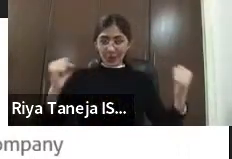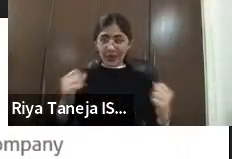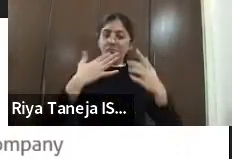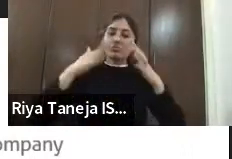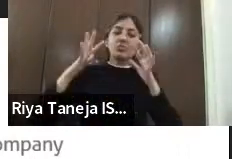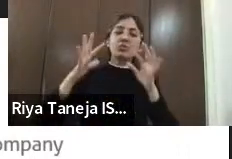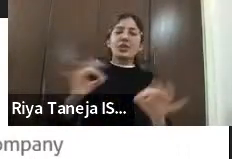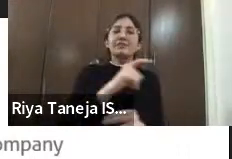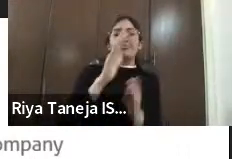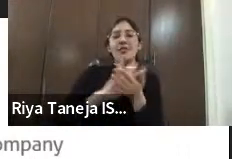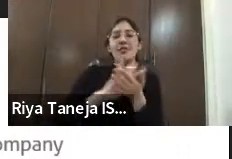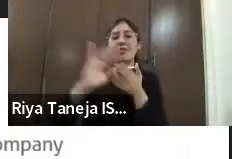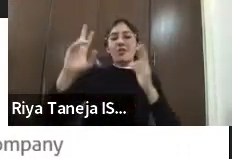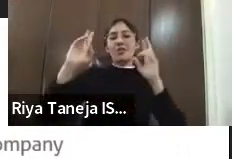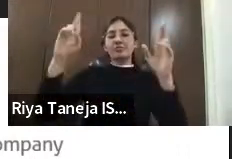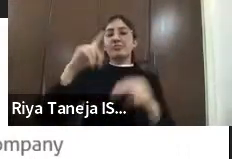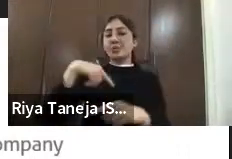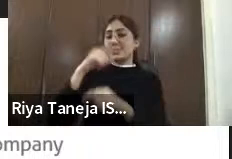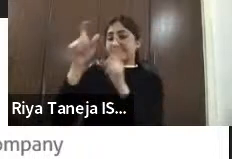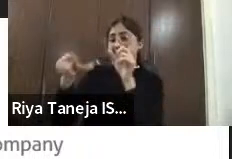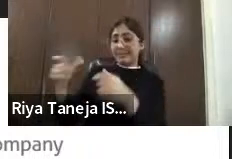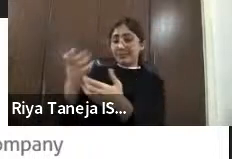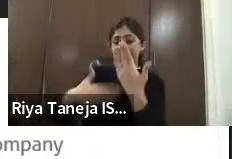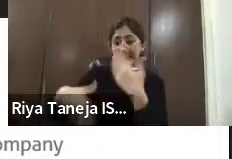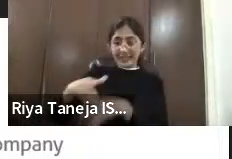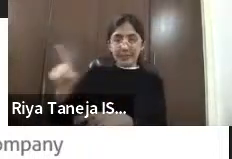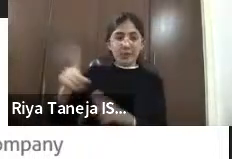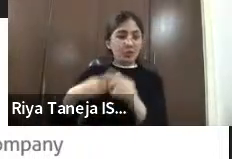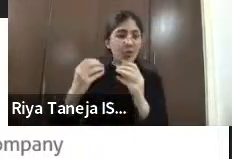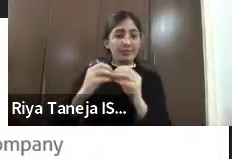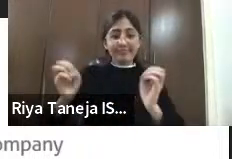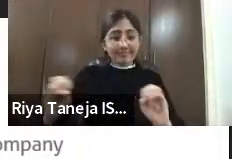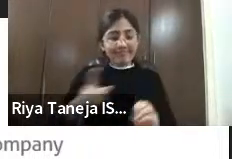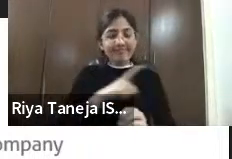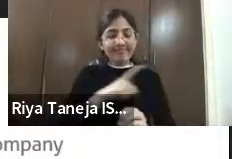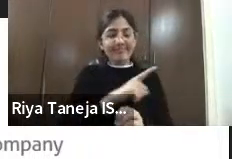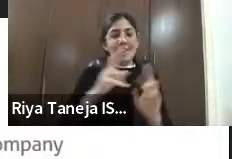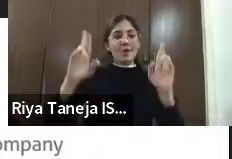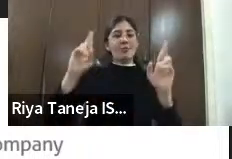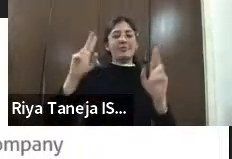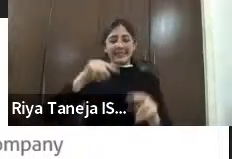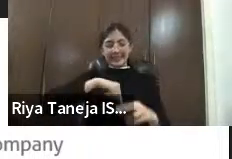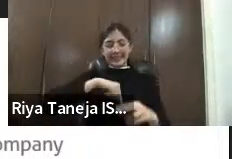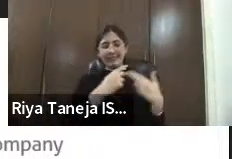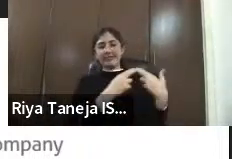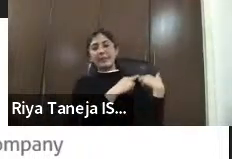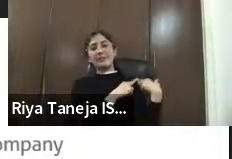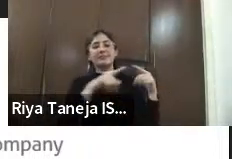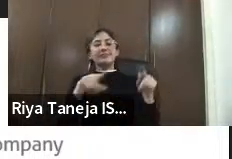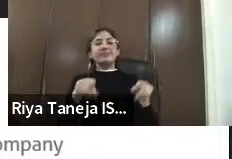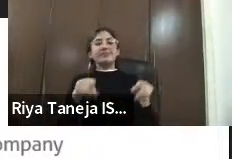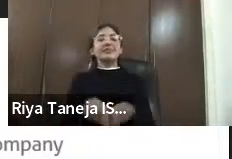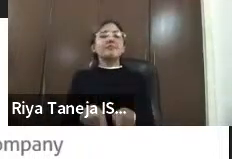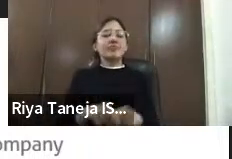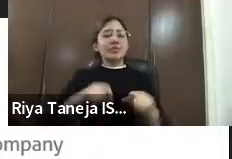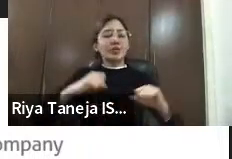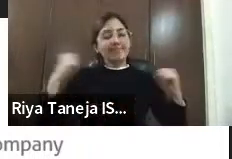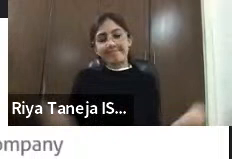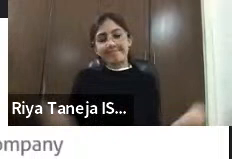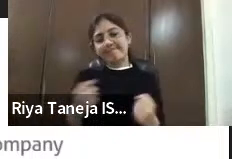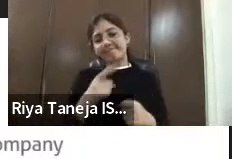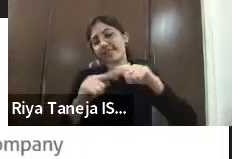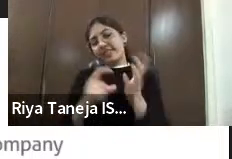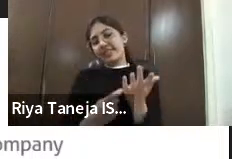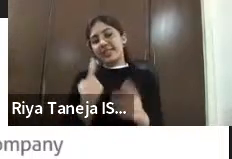for many unemployed and disabled youth who have become self-dependent owing to the efforts of Tariq Ahmed